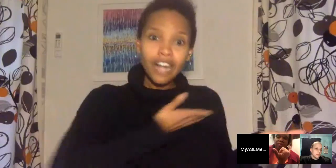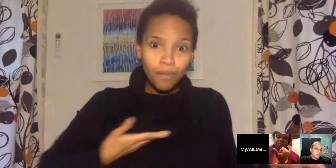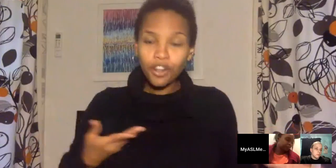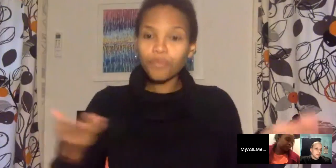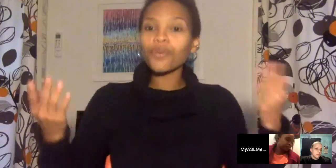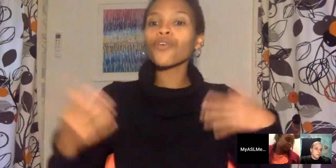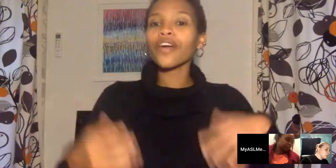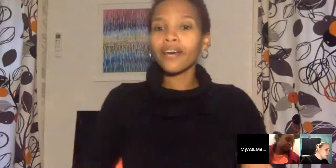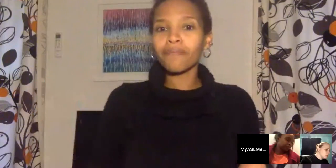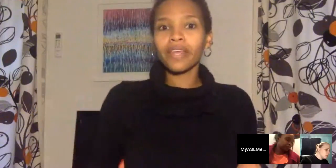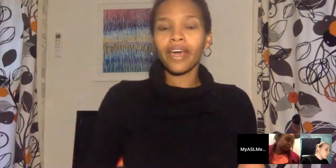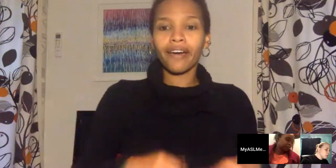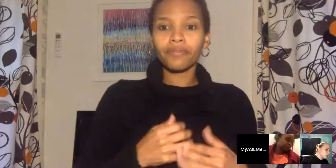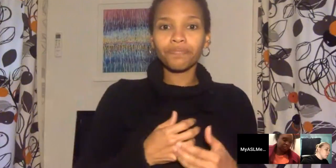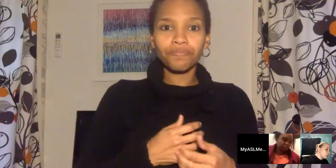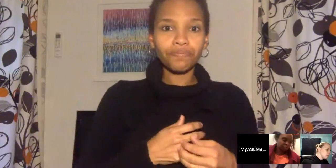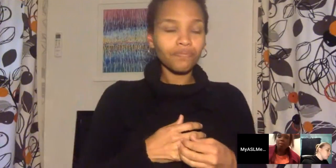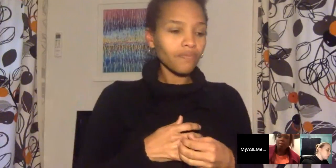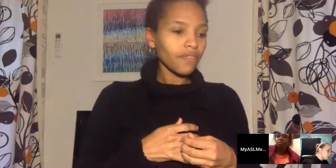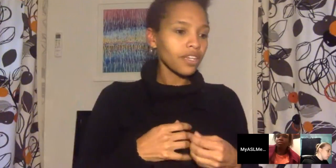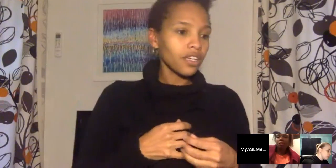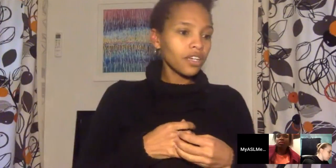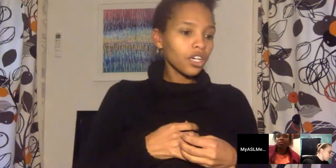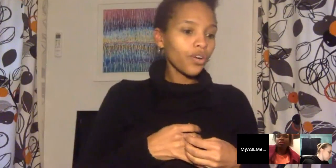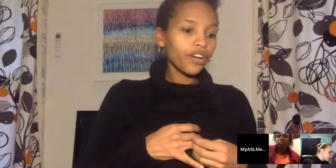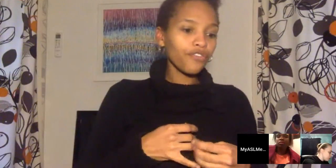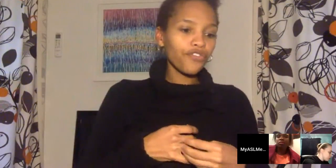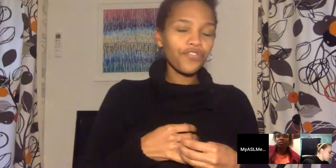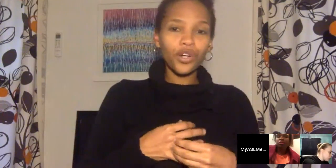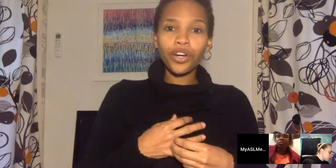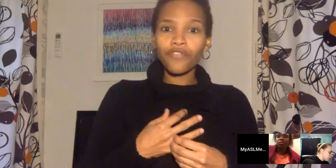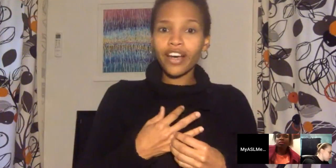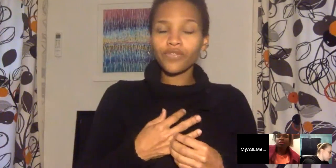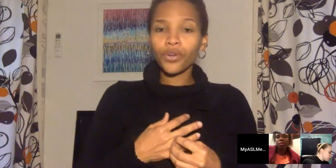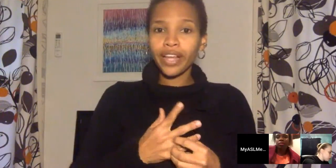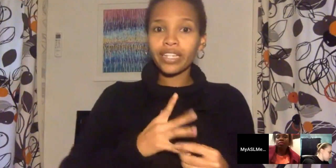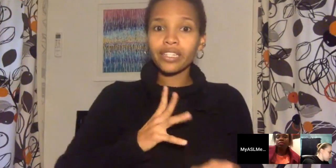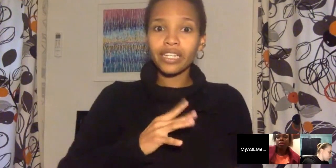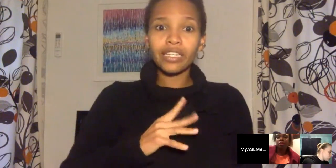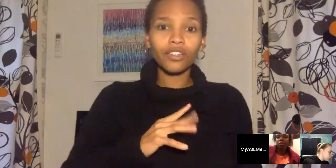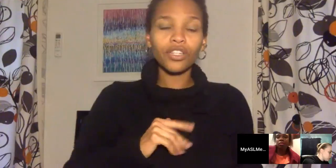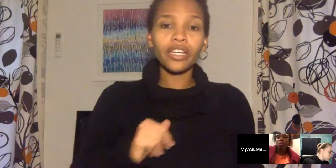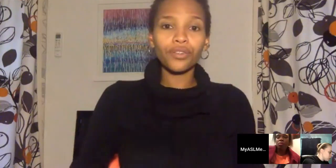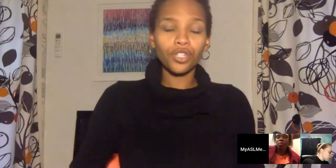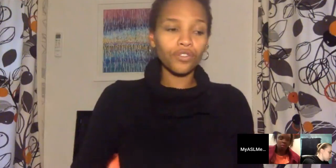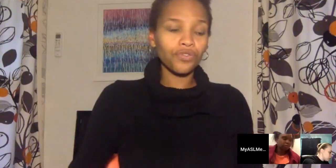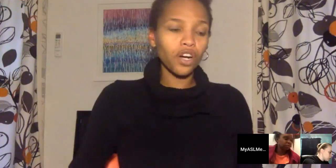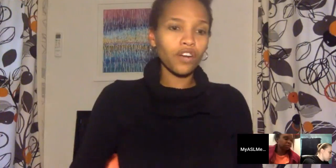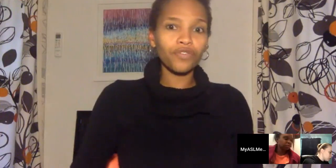part of the program. Yeah. Quick fast forward. That is a neat use